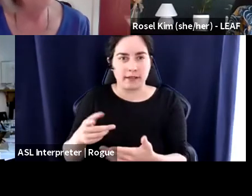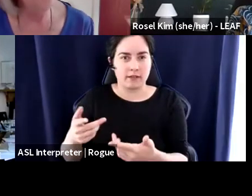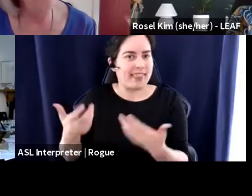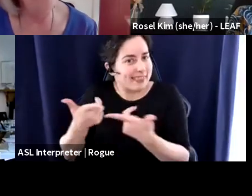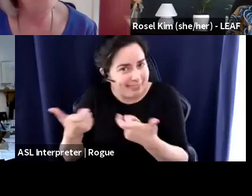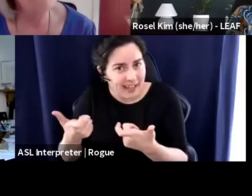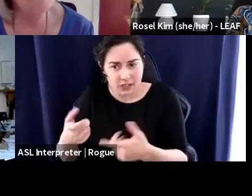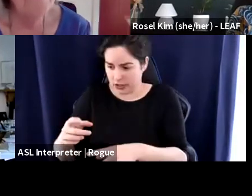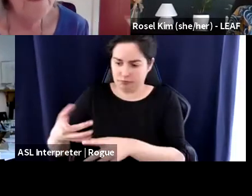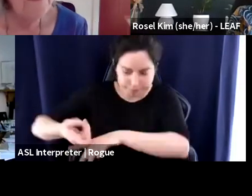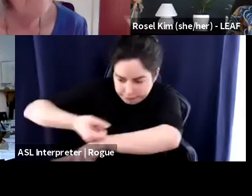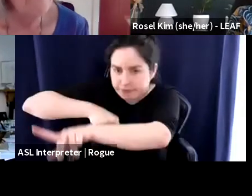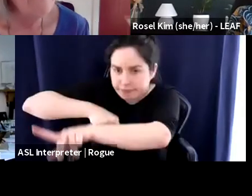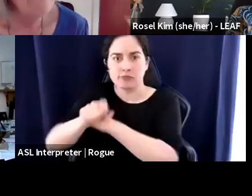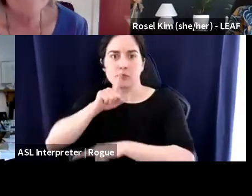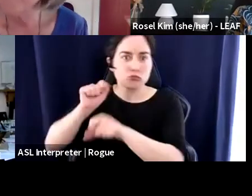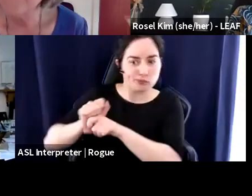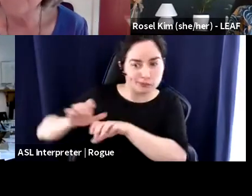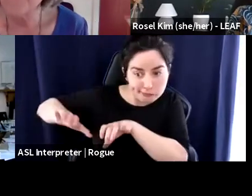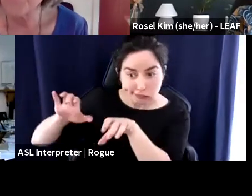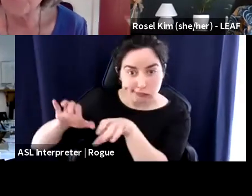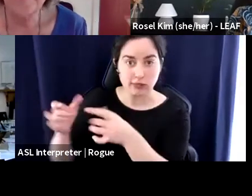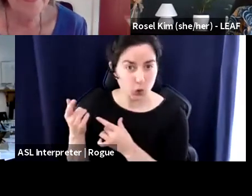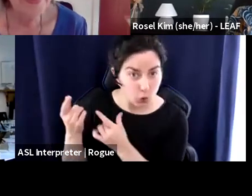this webinar?